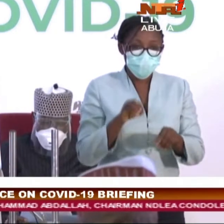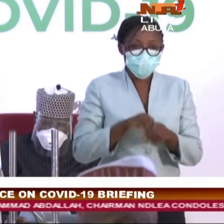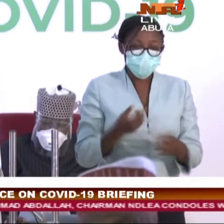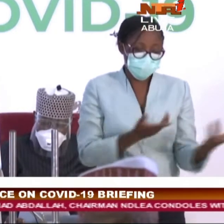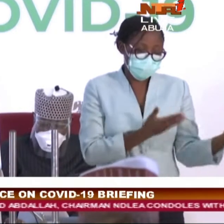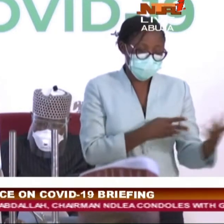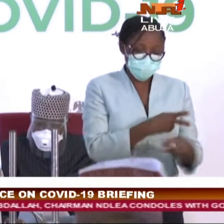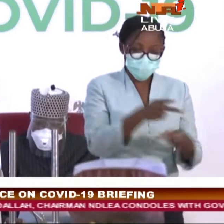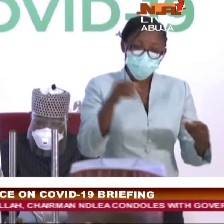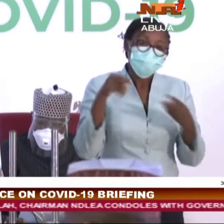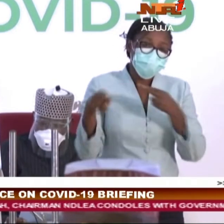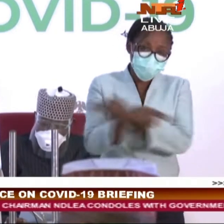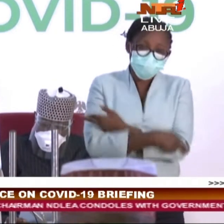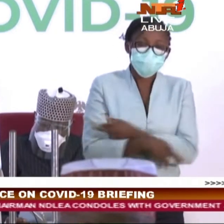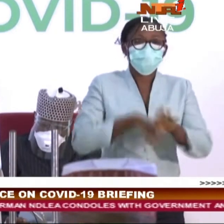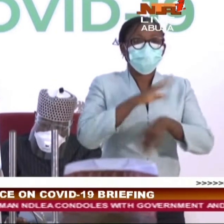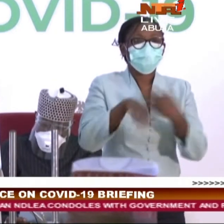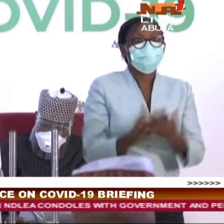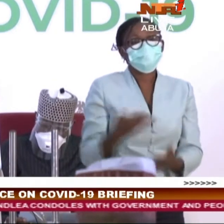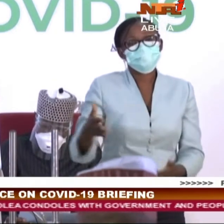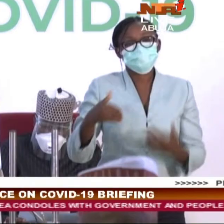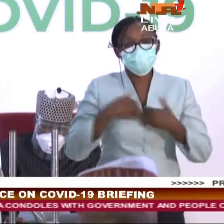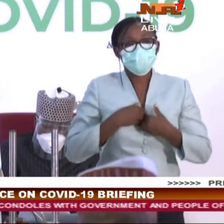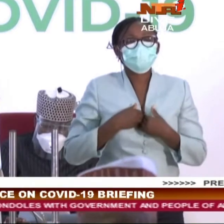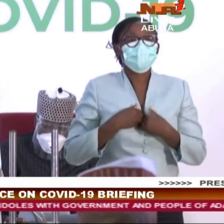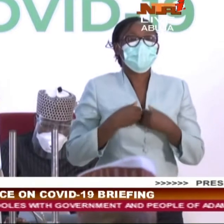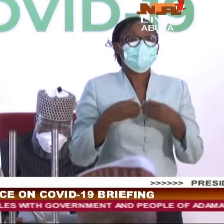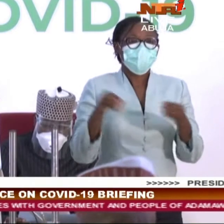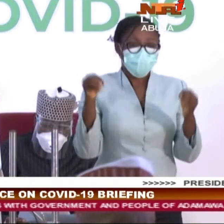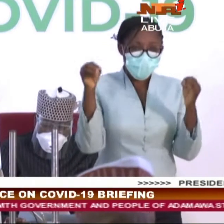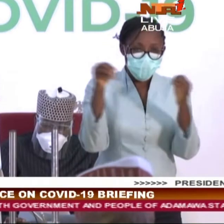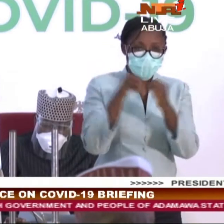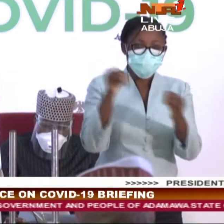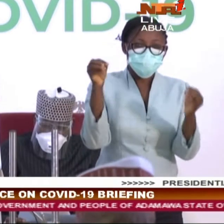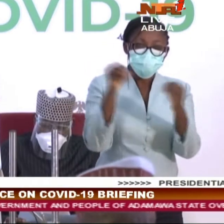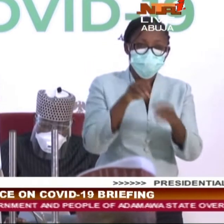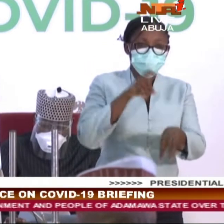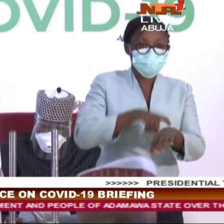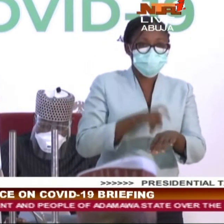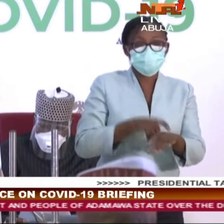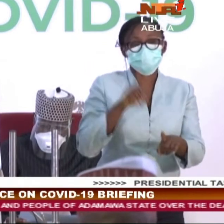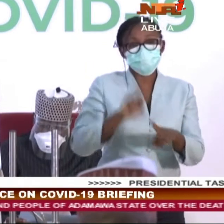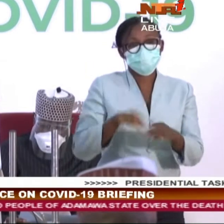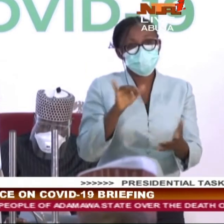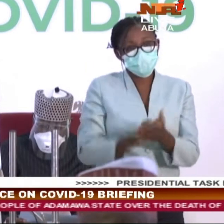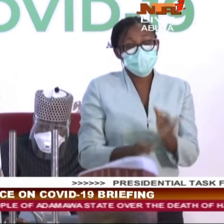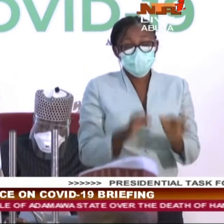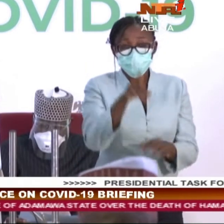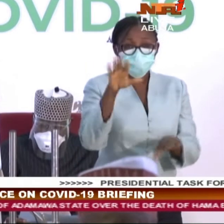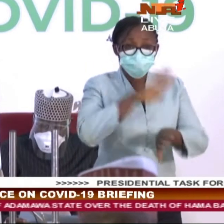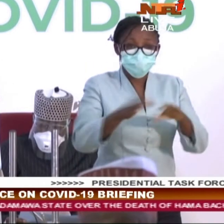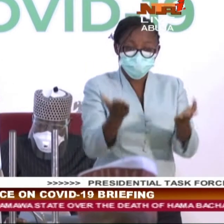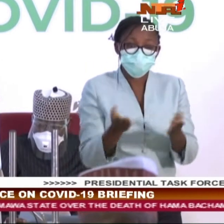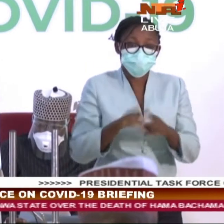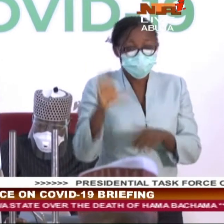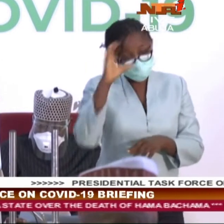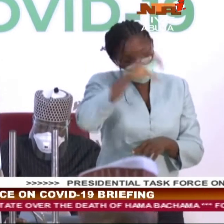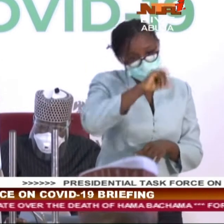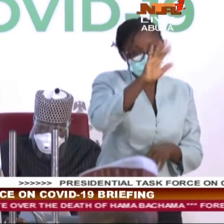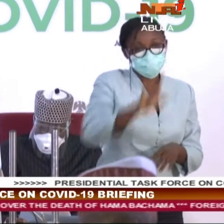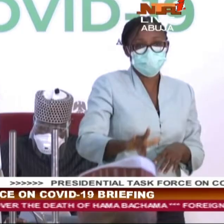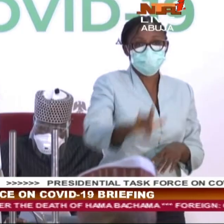will add up to more time being spent in the airport. So if you don't want to miss your flight, we advise that you get there